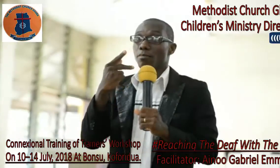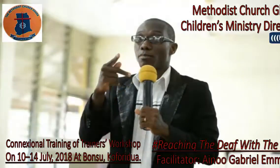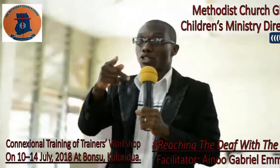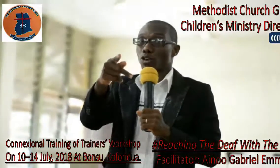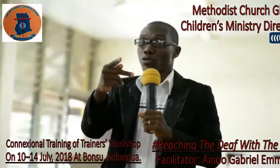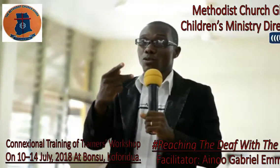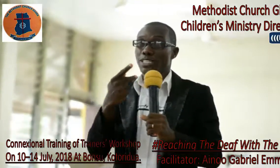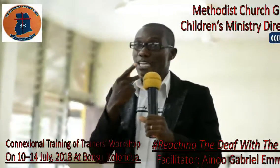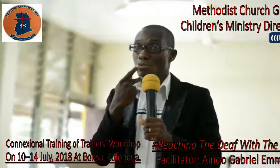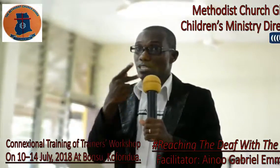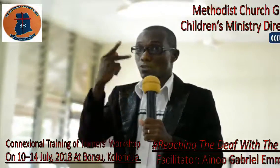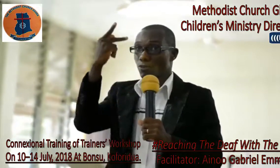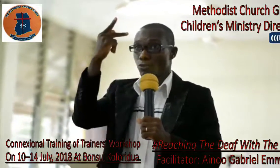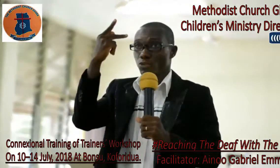But when she asked for confusion,